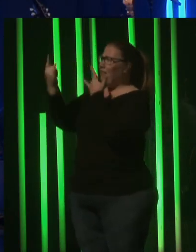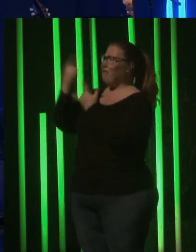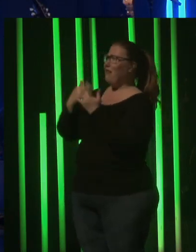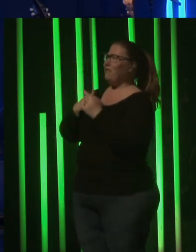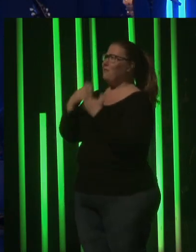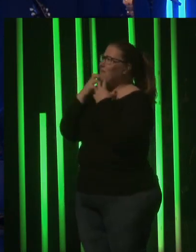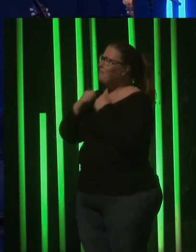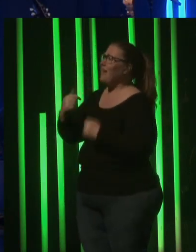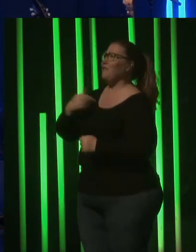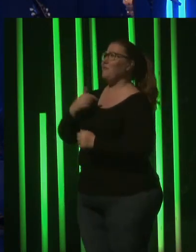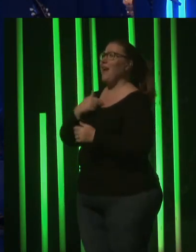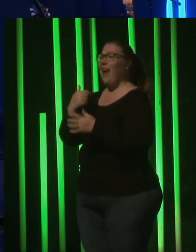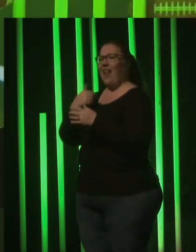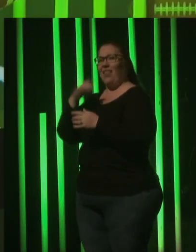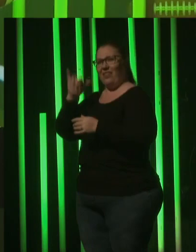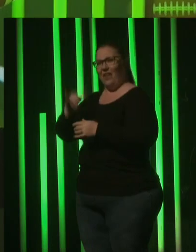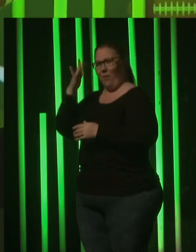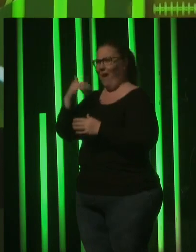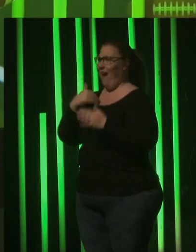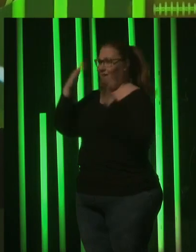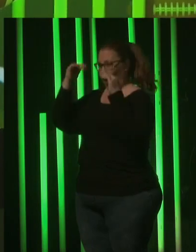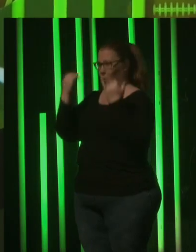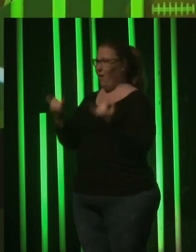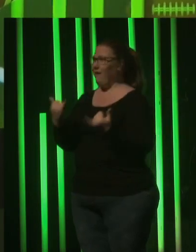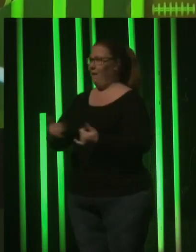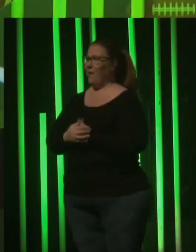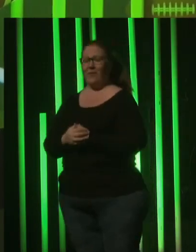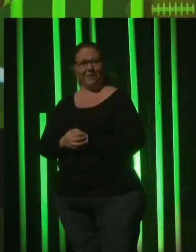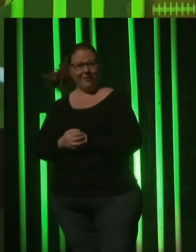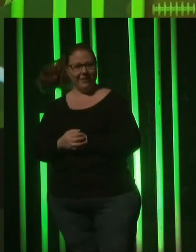for me, and that's why I have hope in this place today.